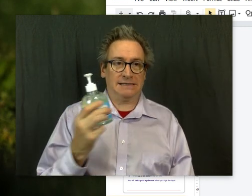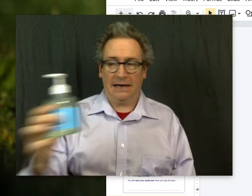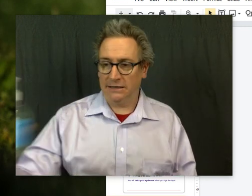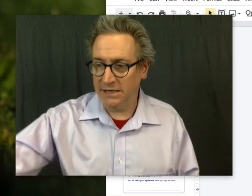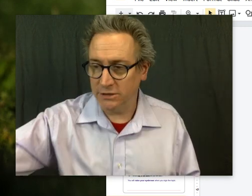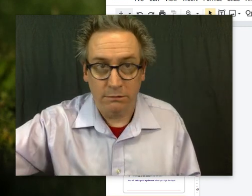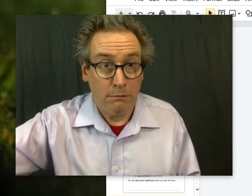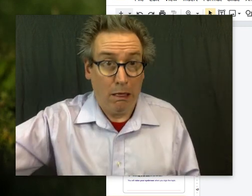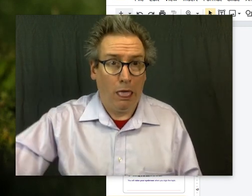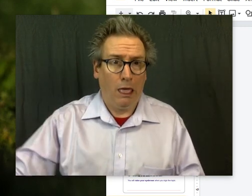hand sanitizer.